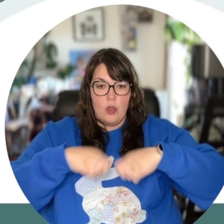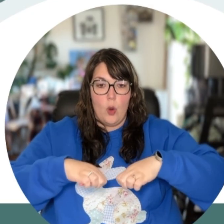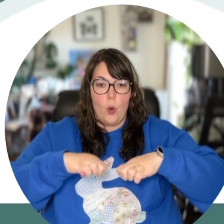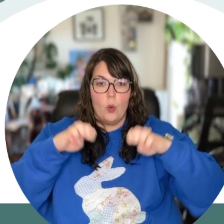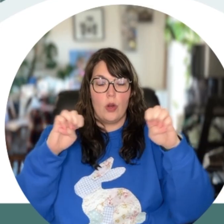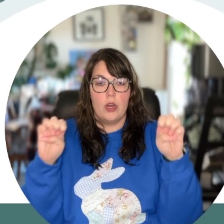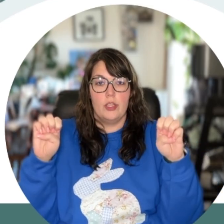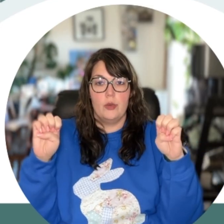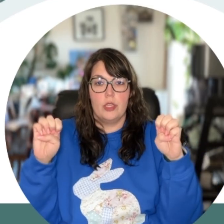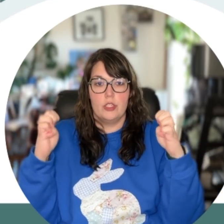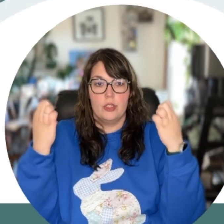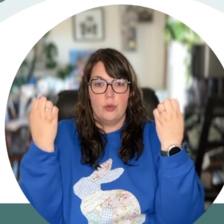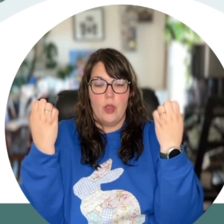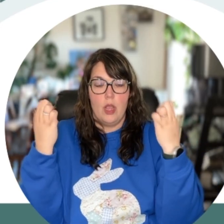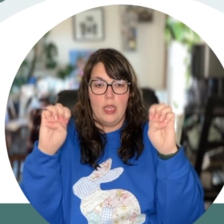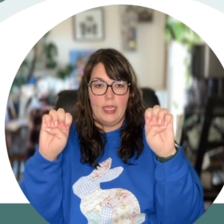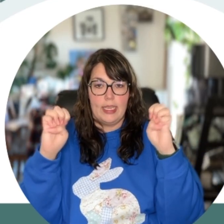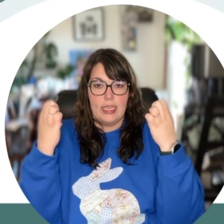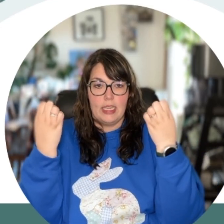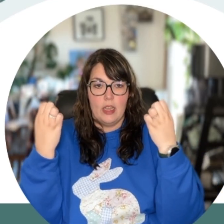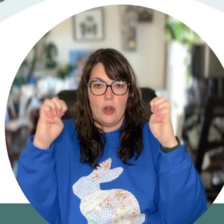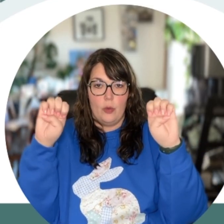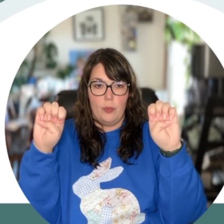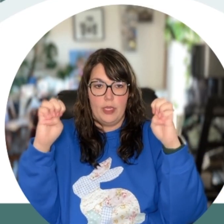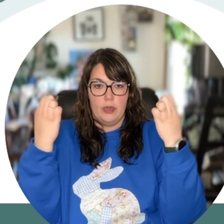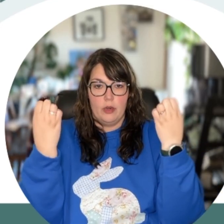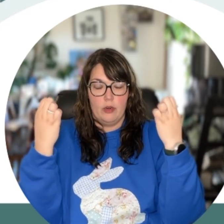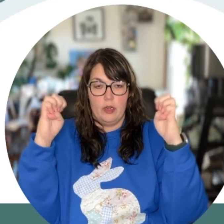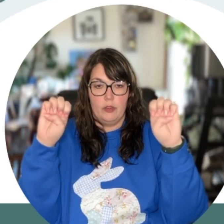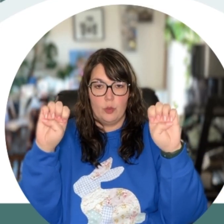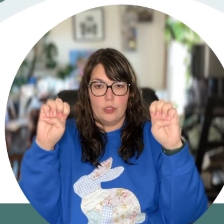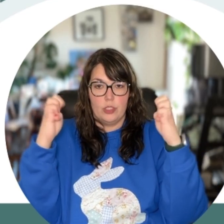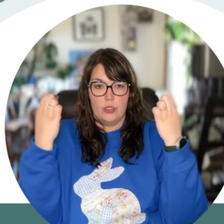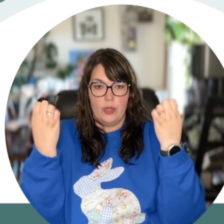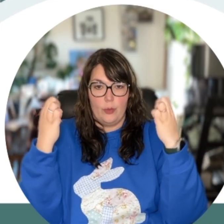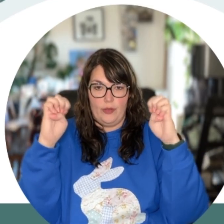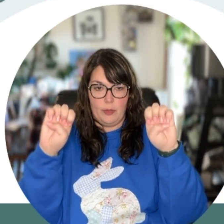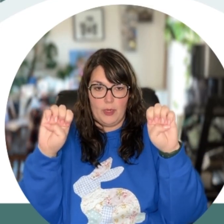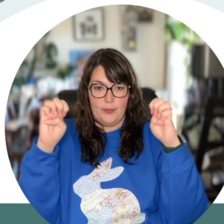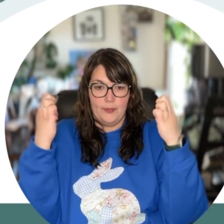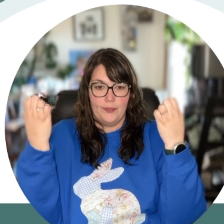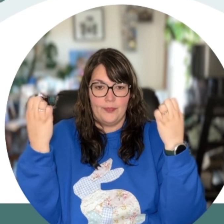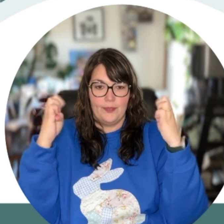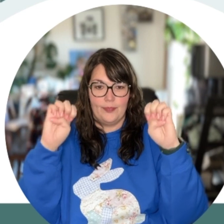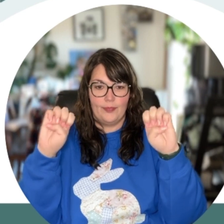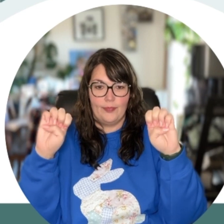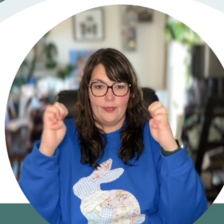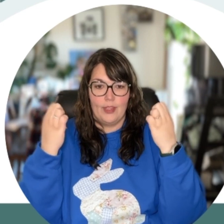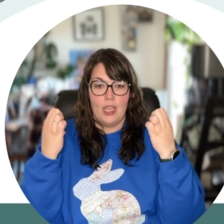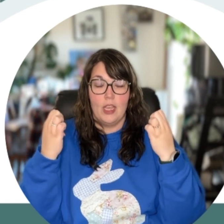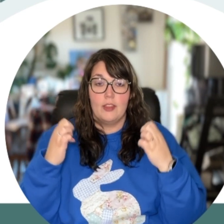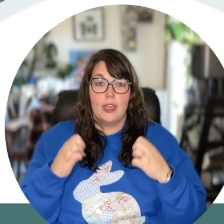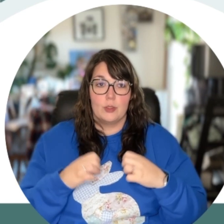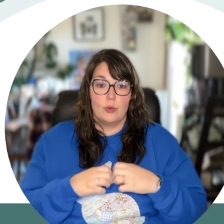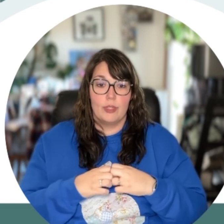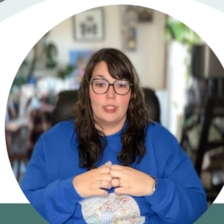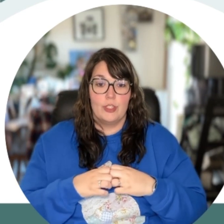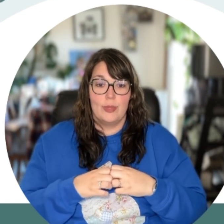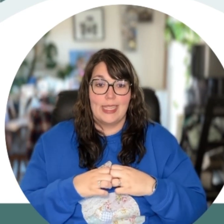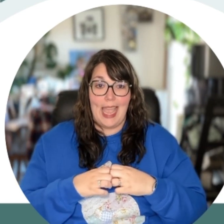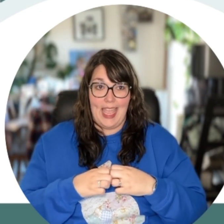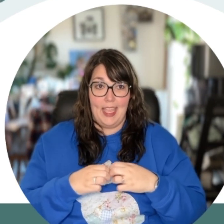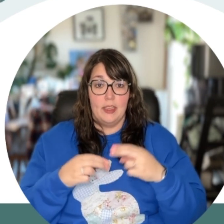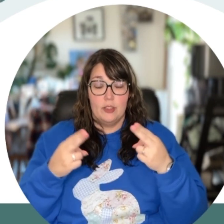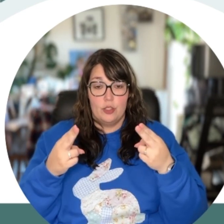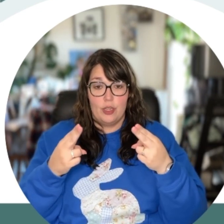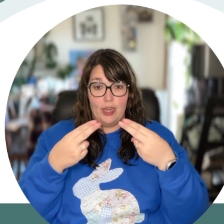E's, or you can do E open or towards you and away from you. The next one we're going to do